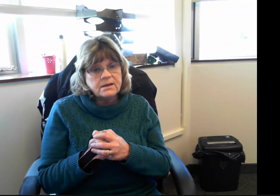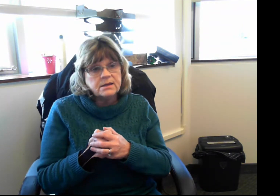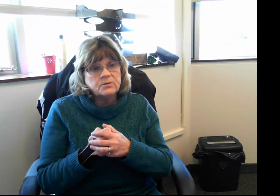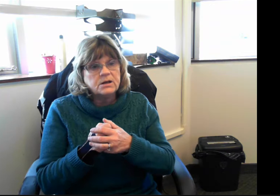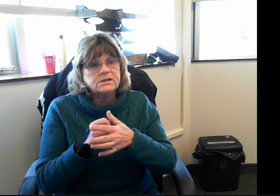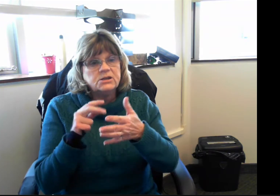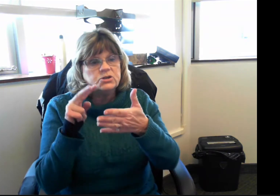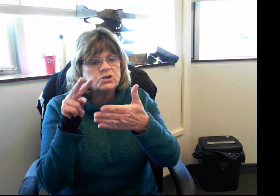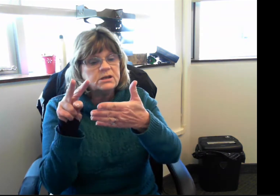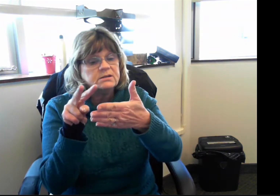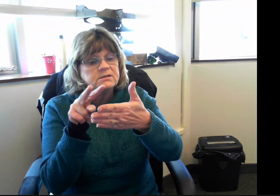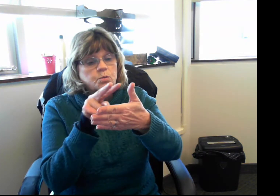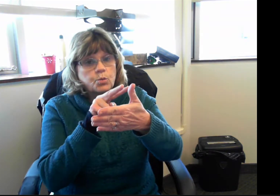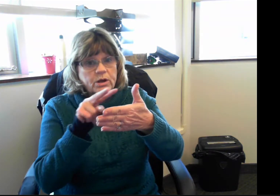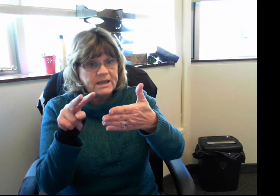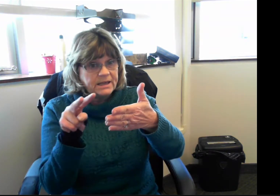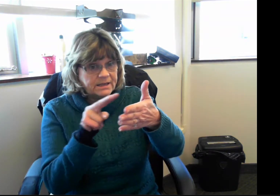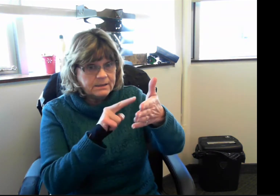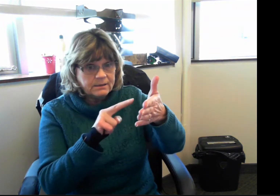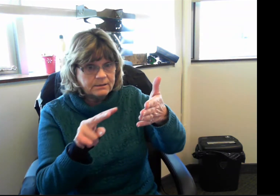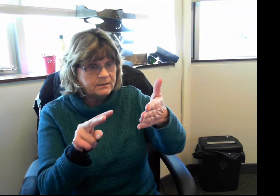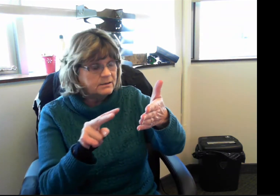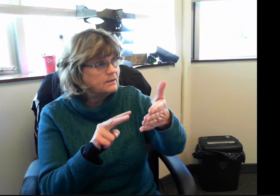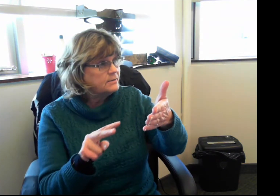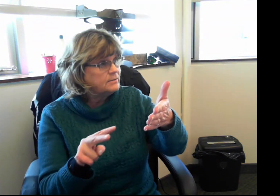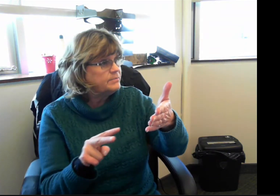that I want to teach is read.